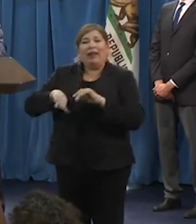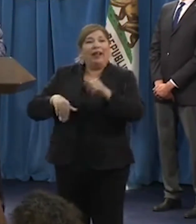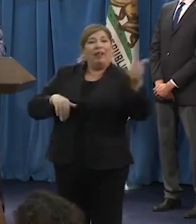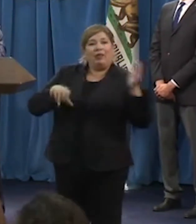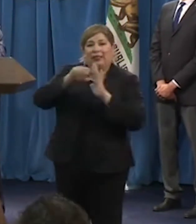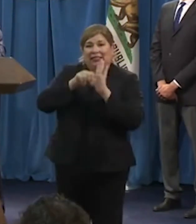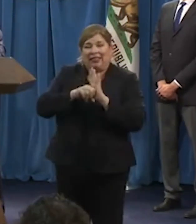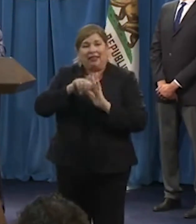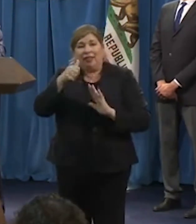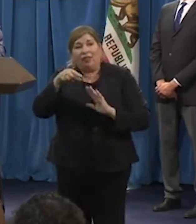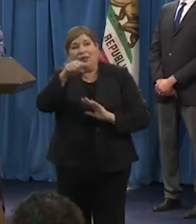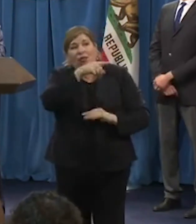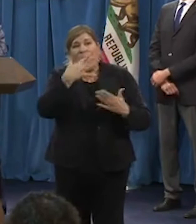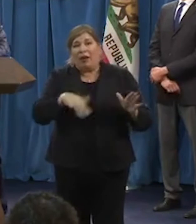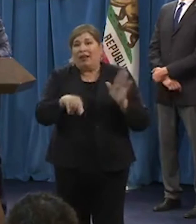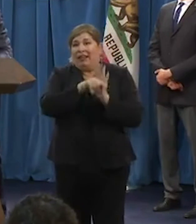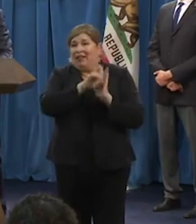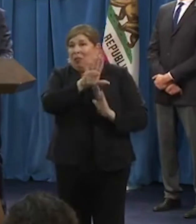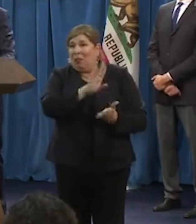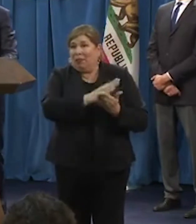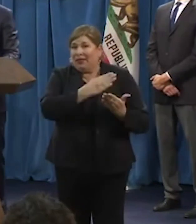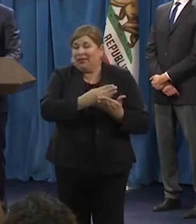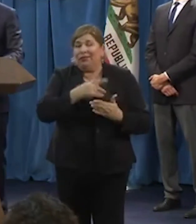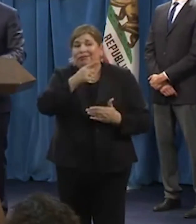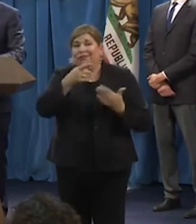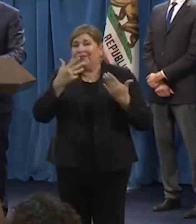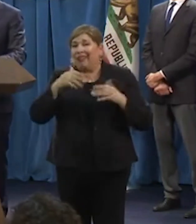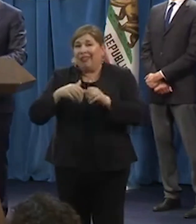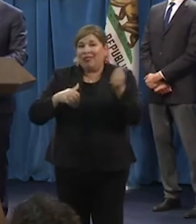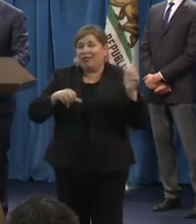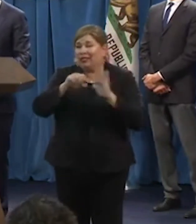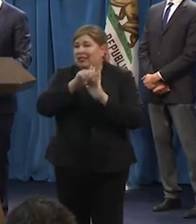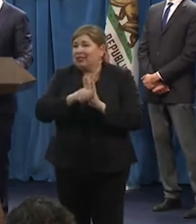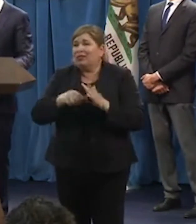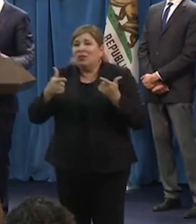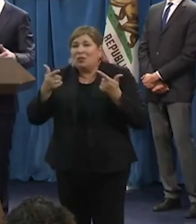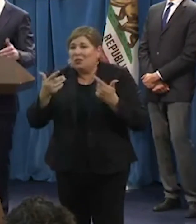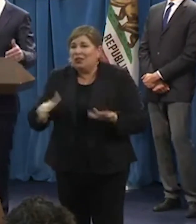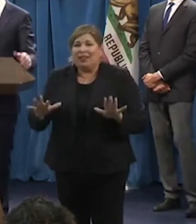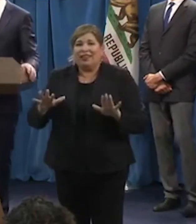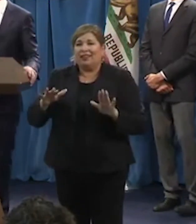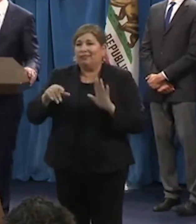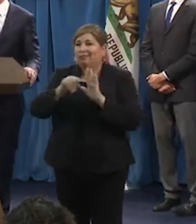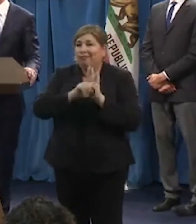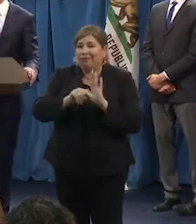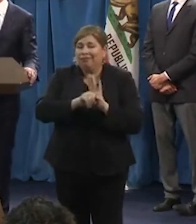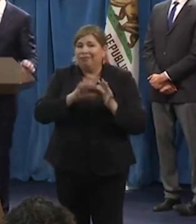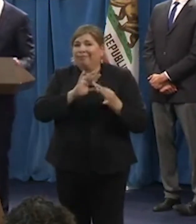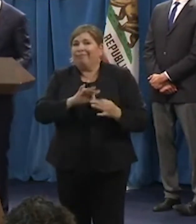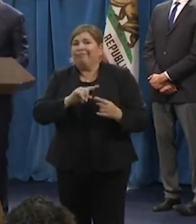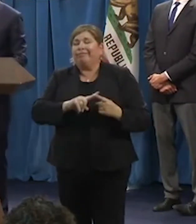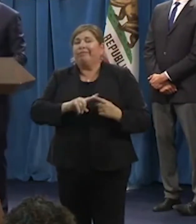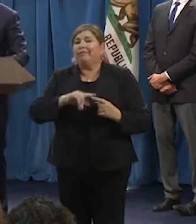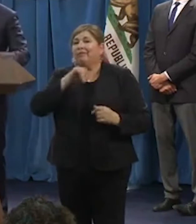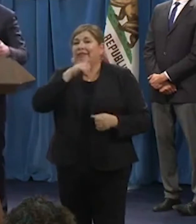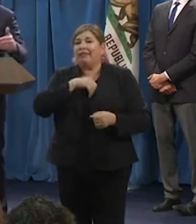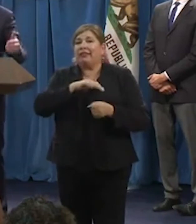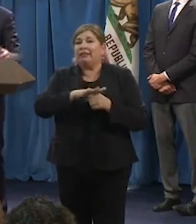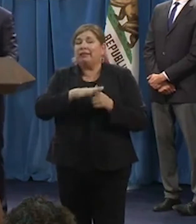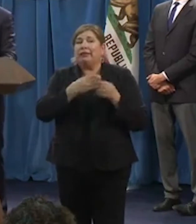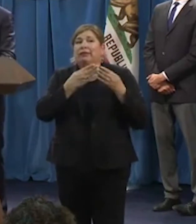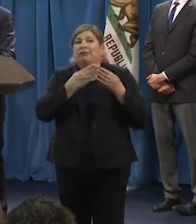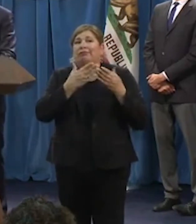already running deficits and already running in the red in terms of the